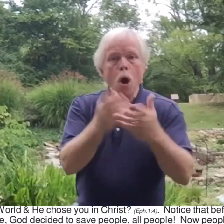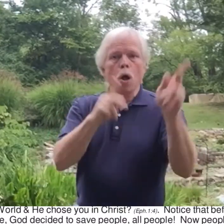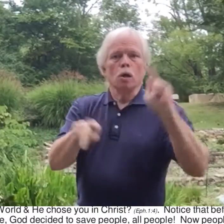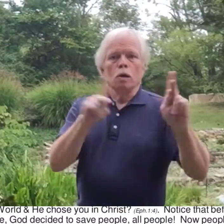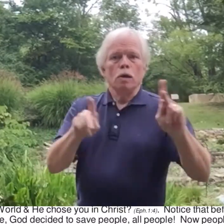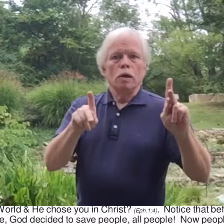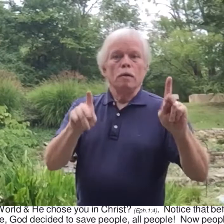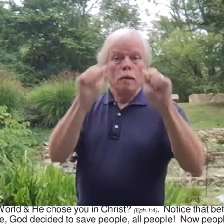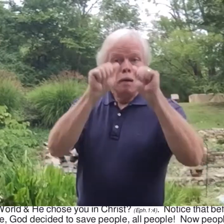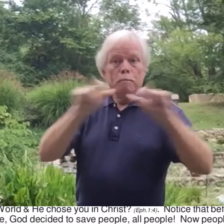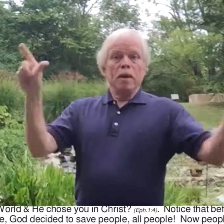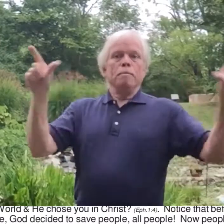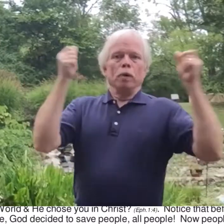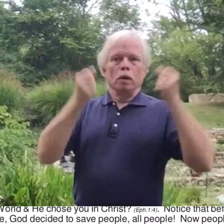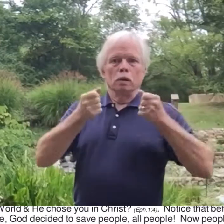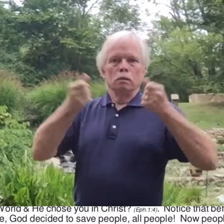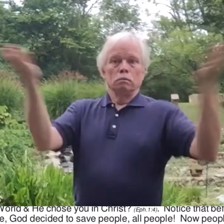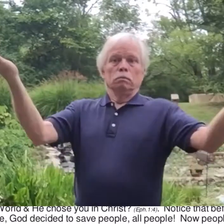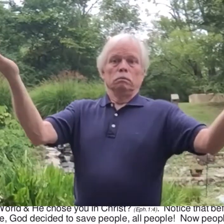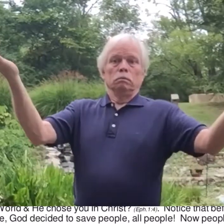All people.